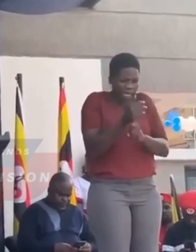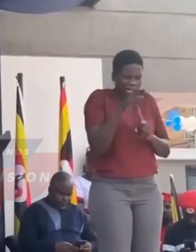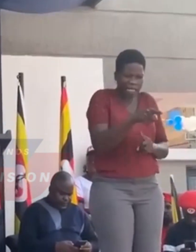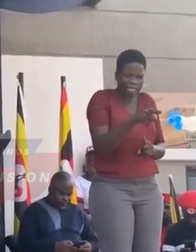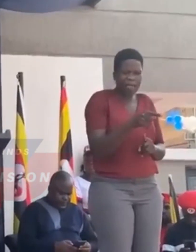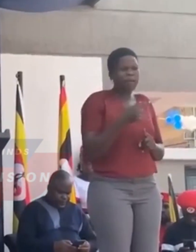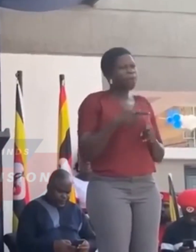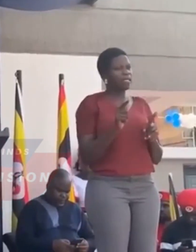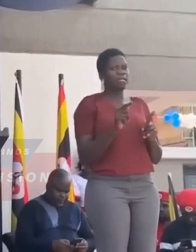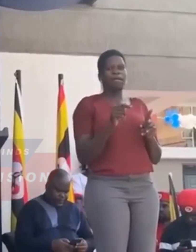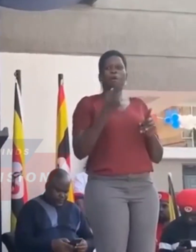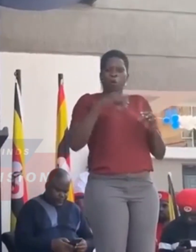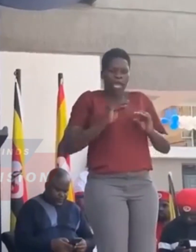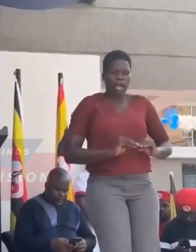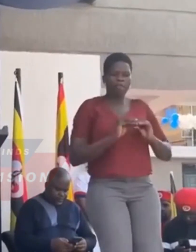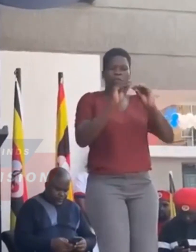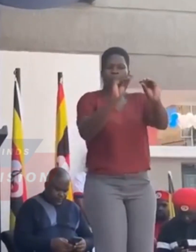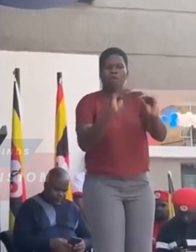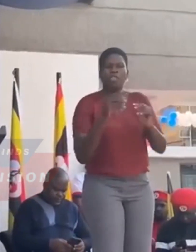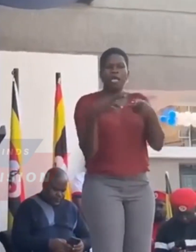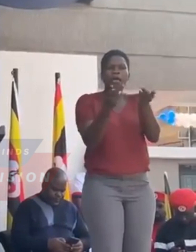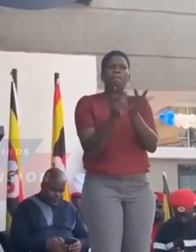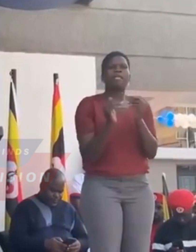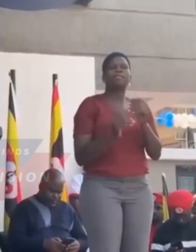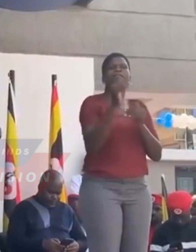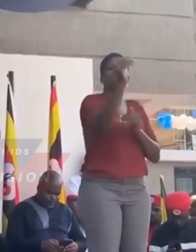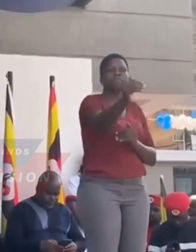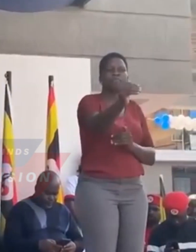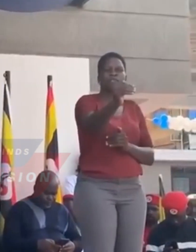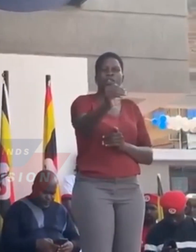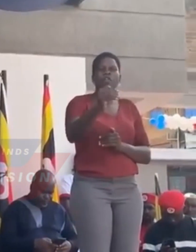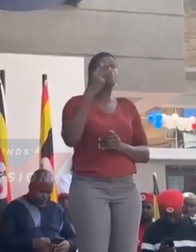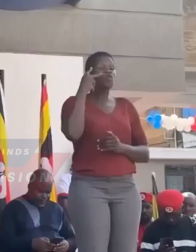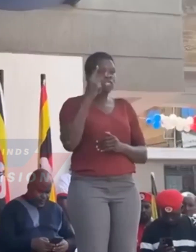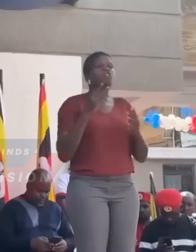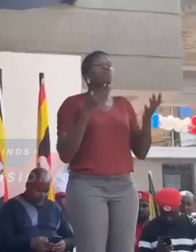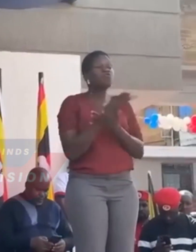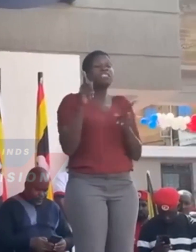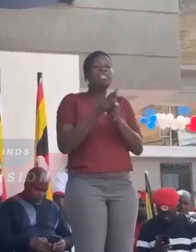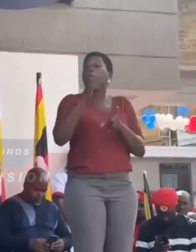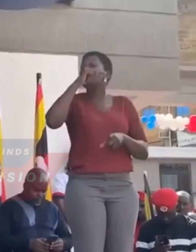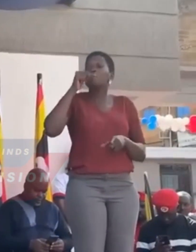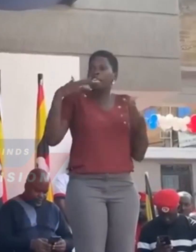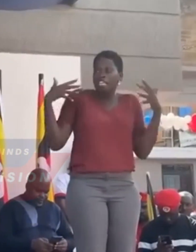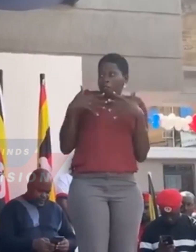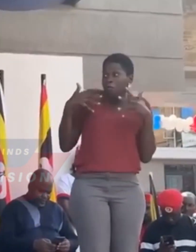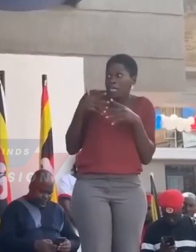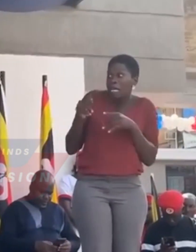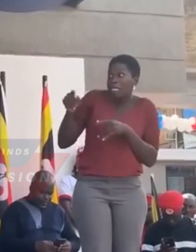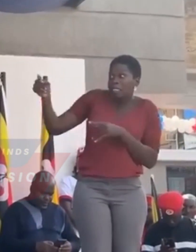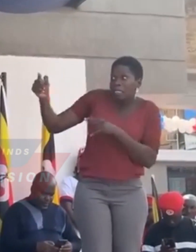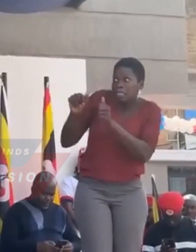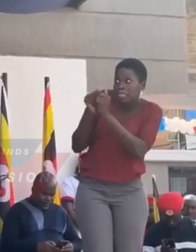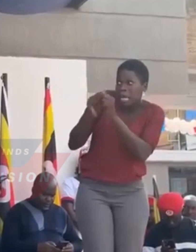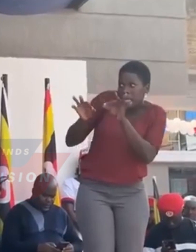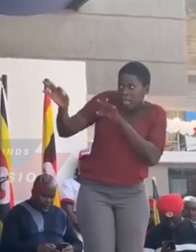yate, wetuwa lisi wetuli. Tuina wetutuse. To see, dinemu saba kati atiana ukutia okubeira mchitundu